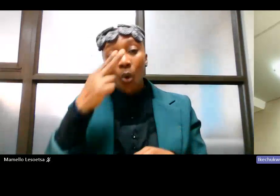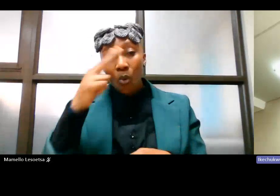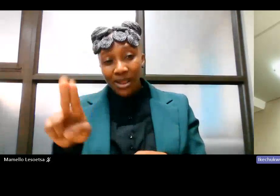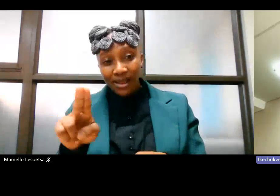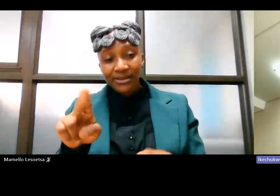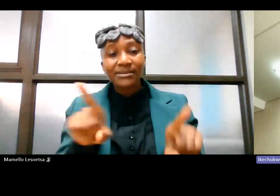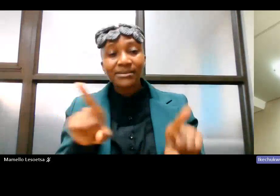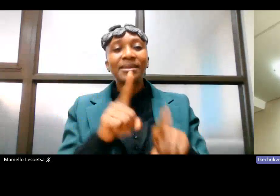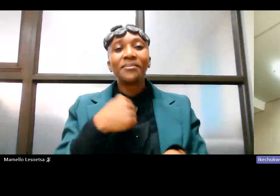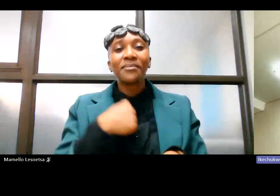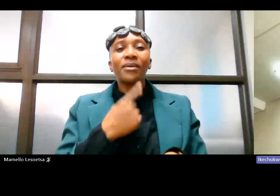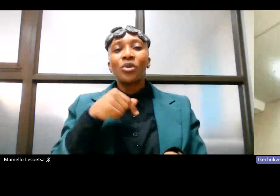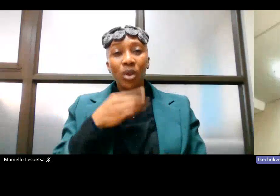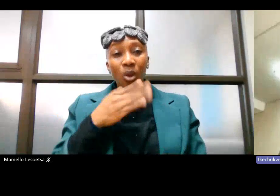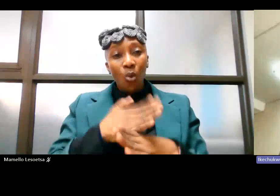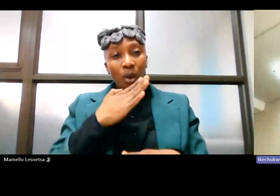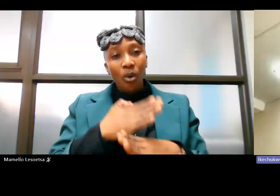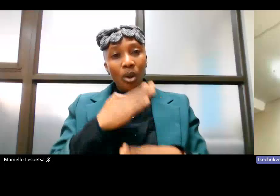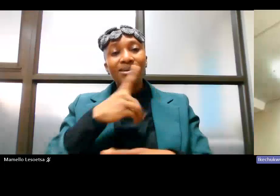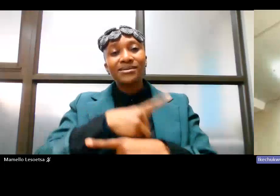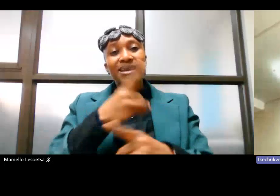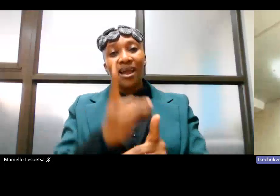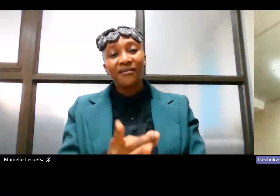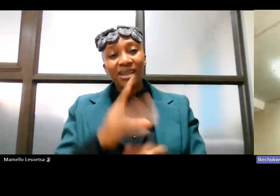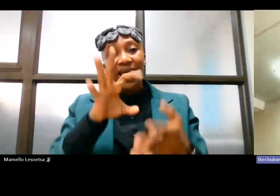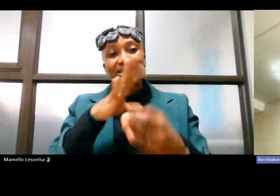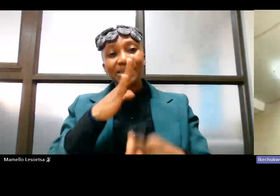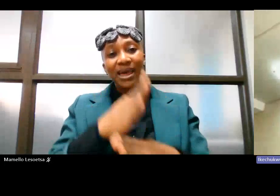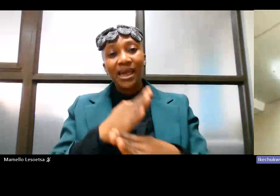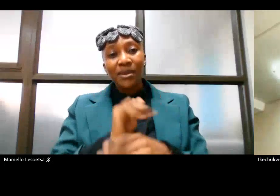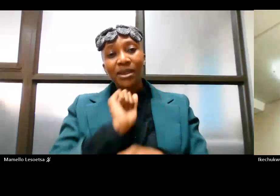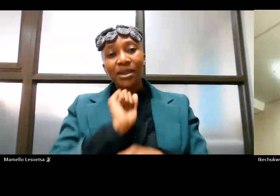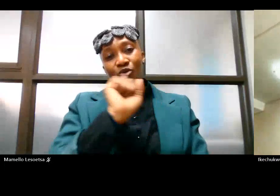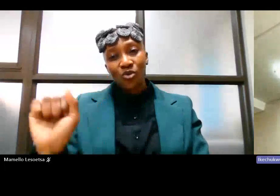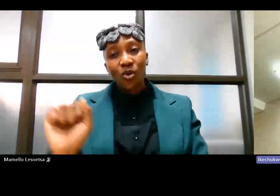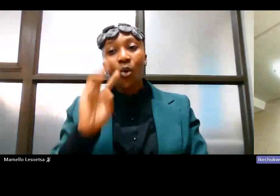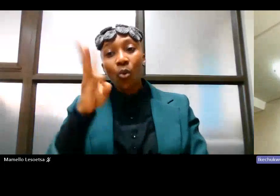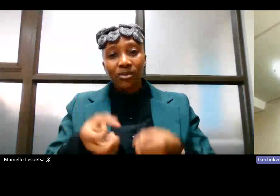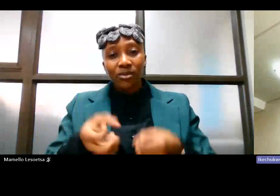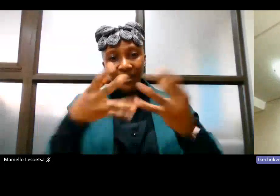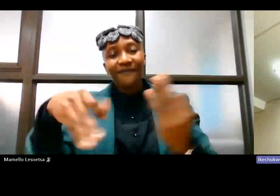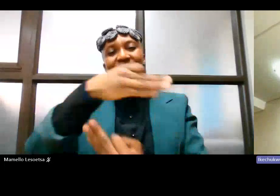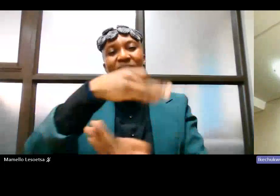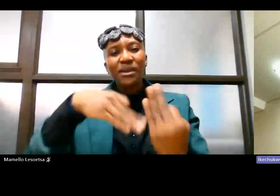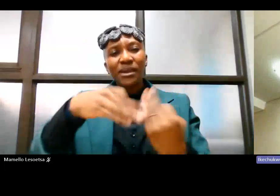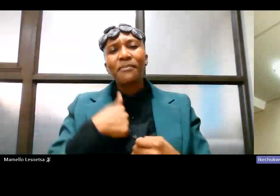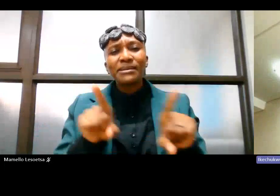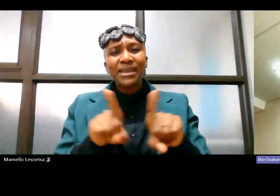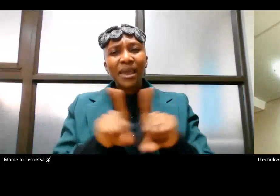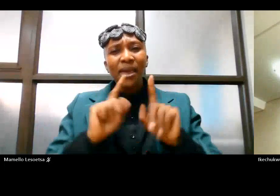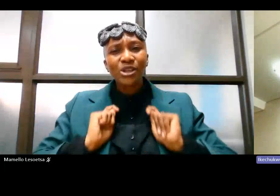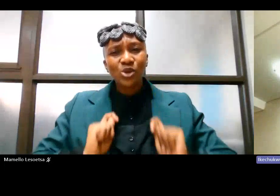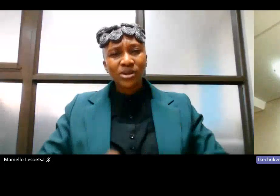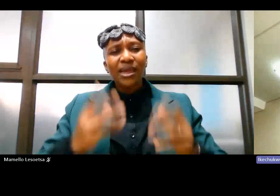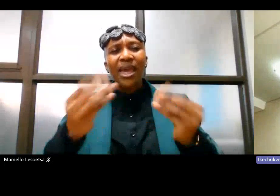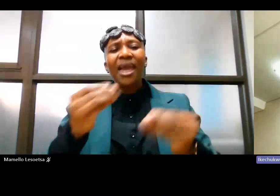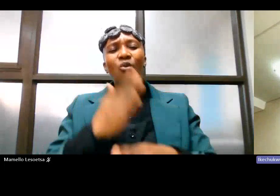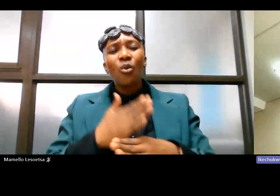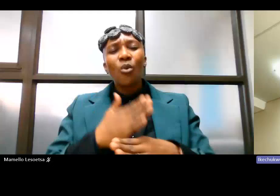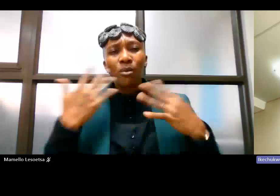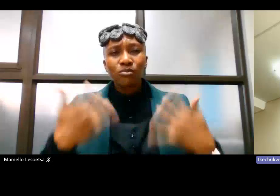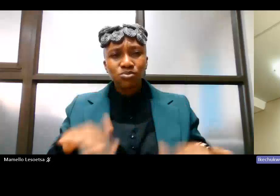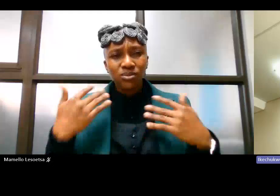to give you feedback, okay? So I feel exhausted also. A lot of work to do. And I think